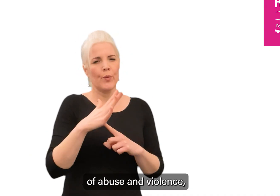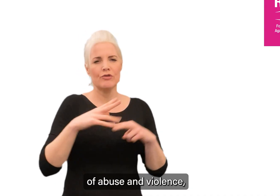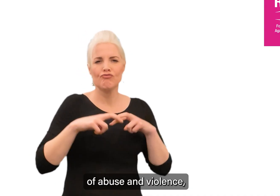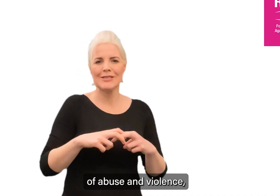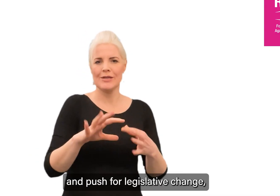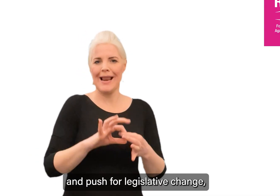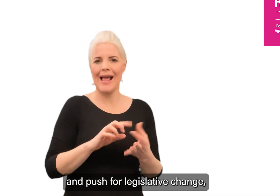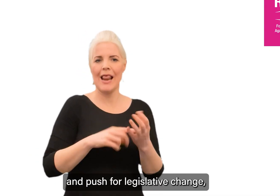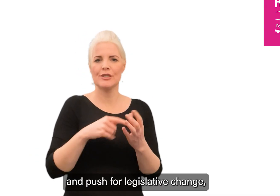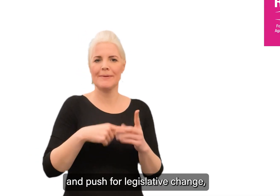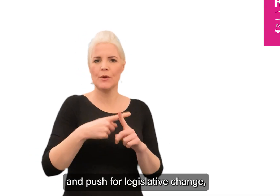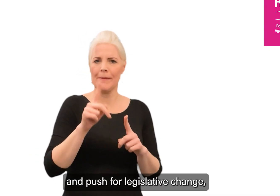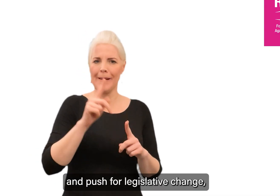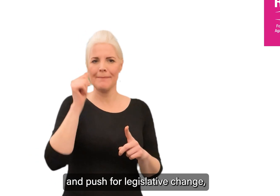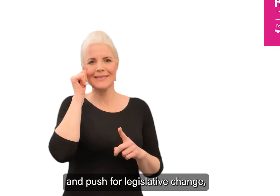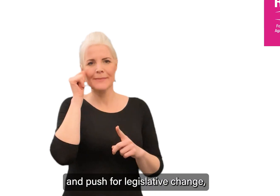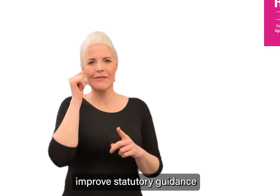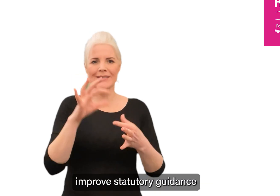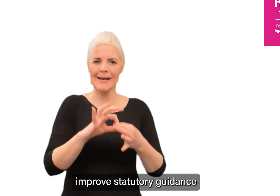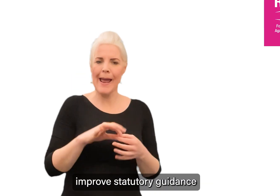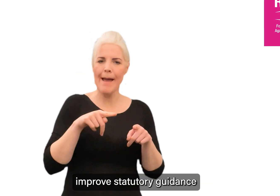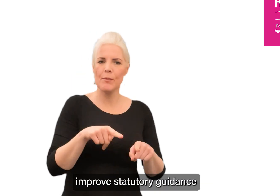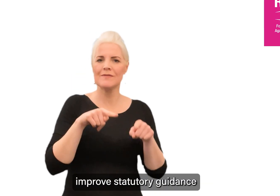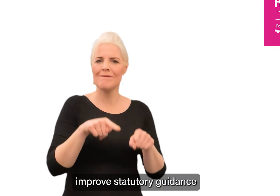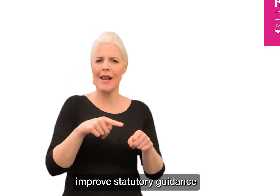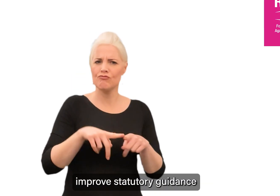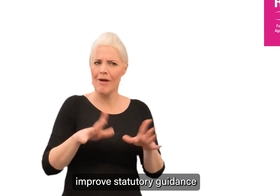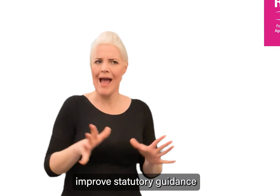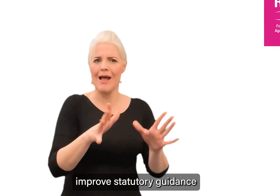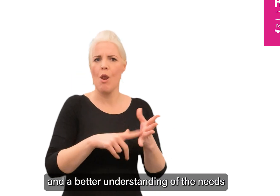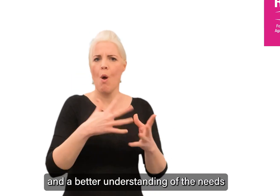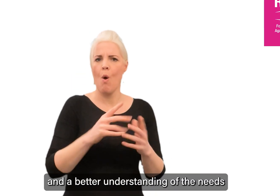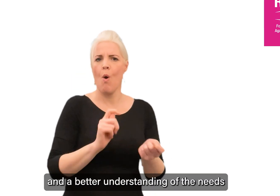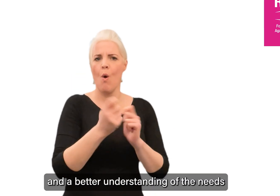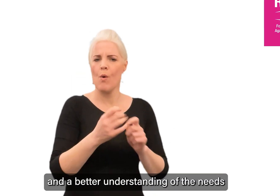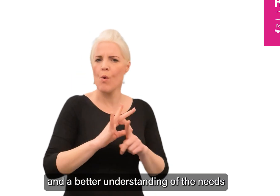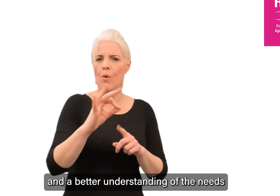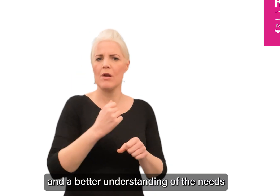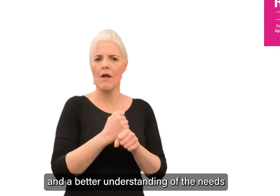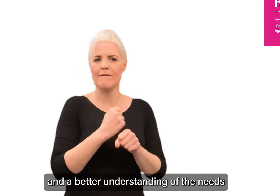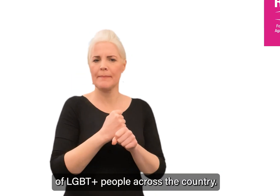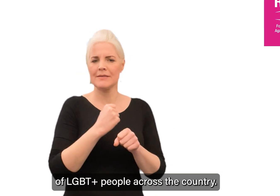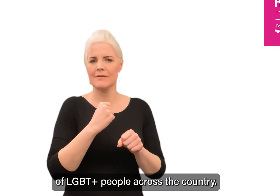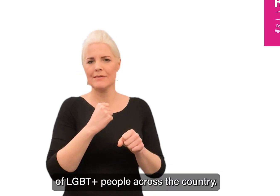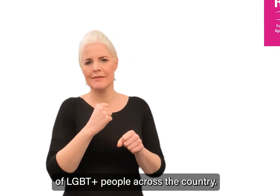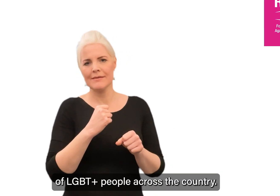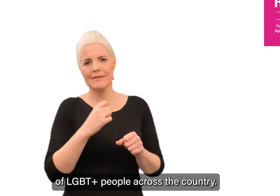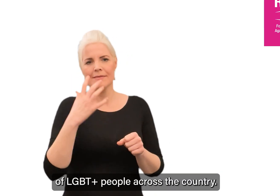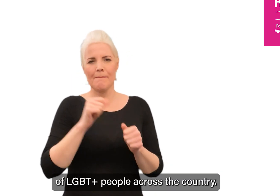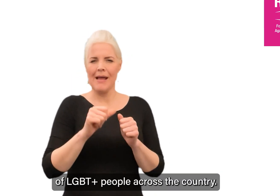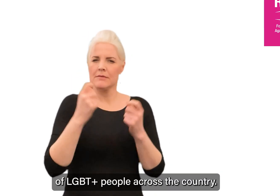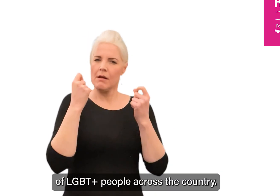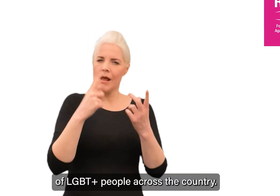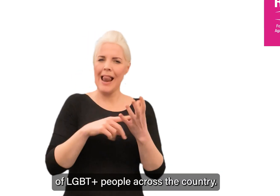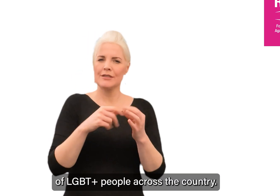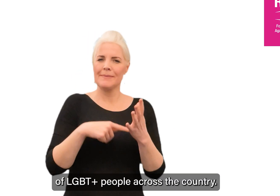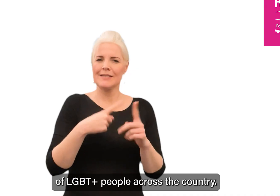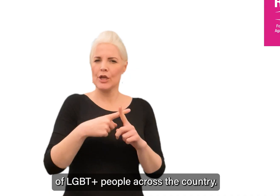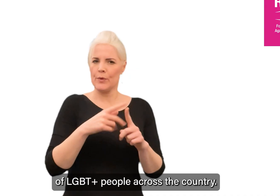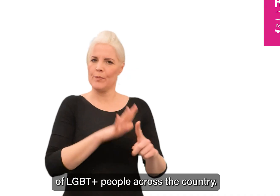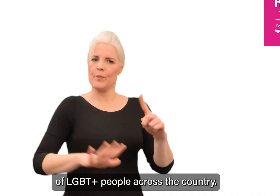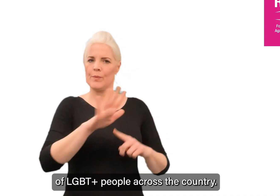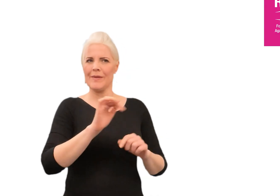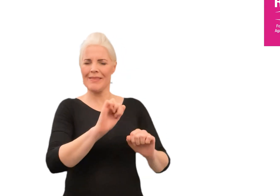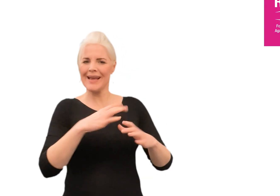abuse and violence, and push for legislative change, improved statutory guidance, and a better understanding of the needs of LGBT plus people across the